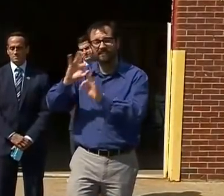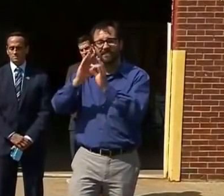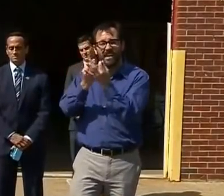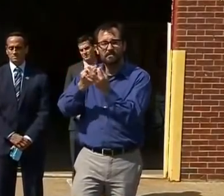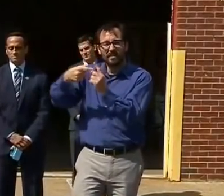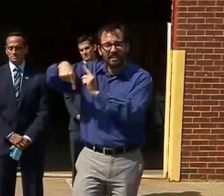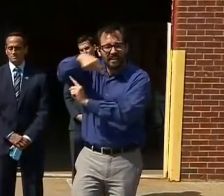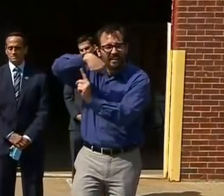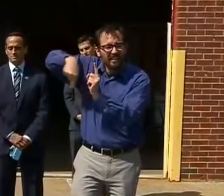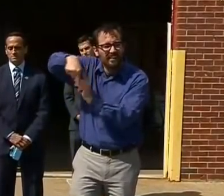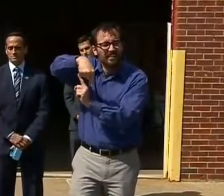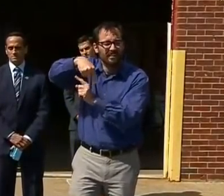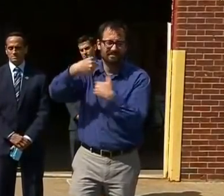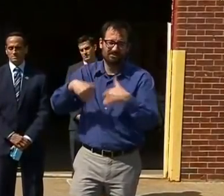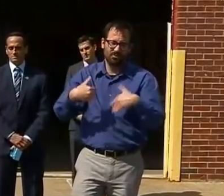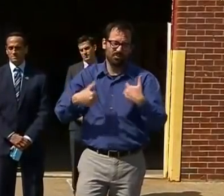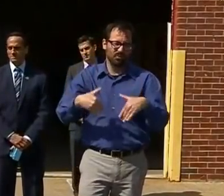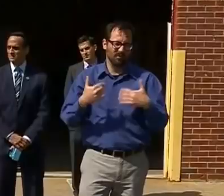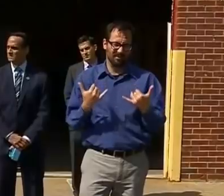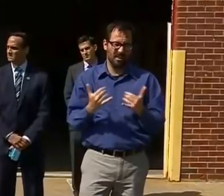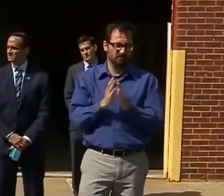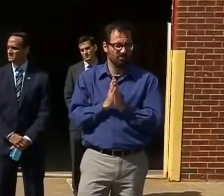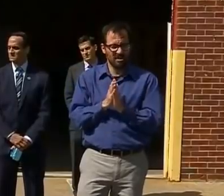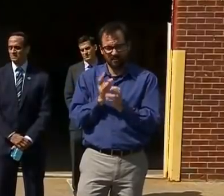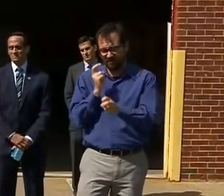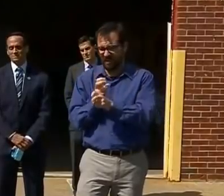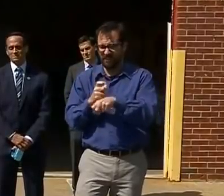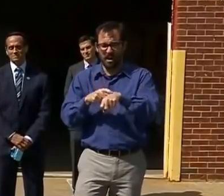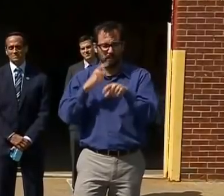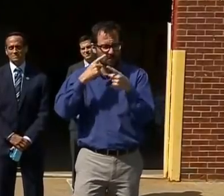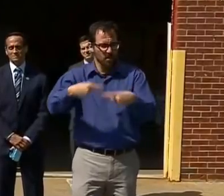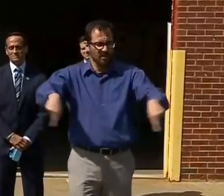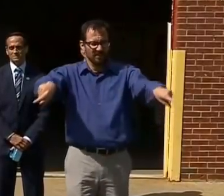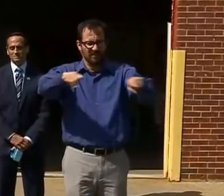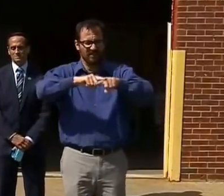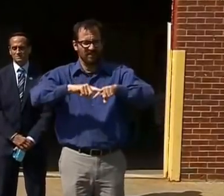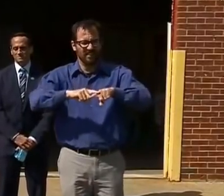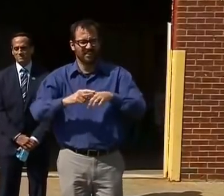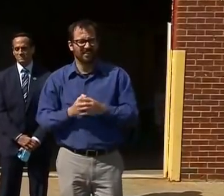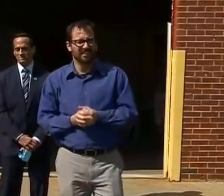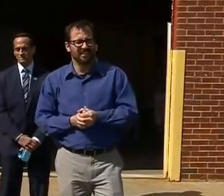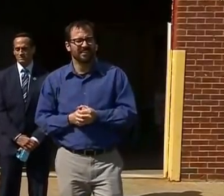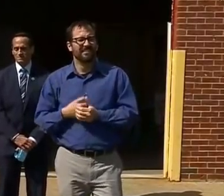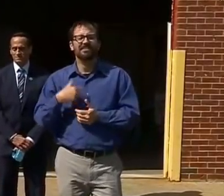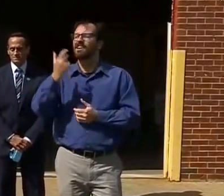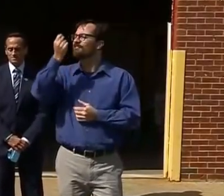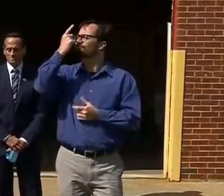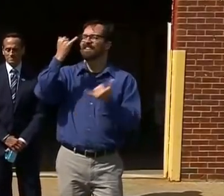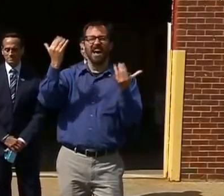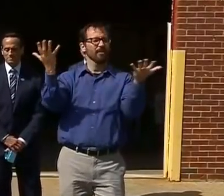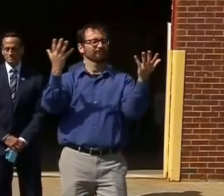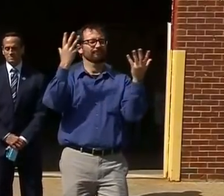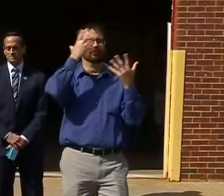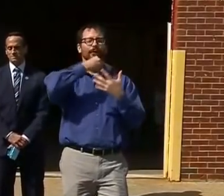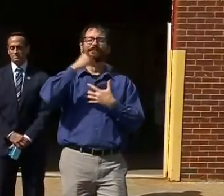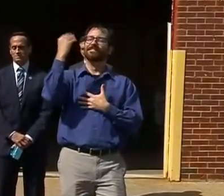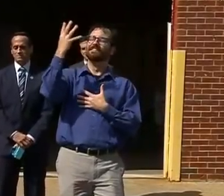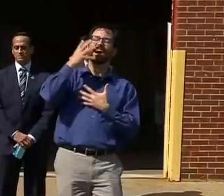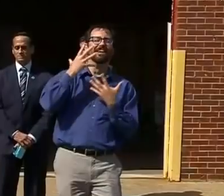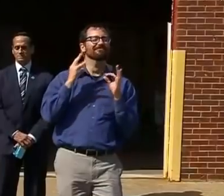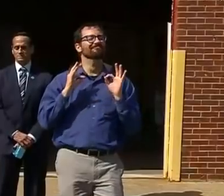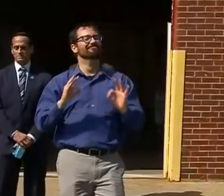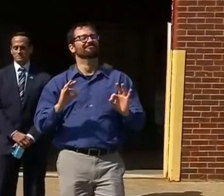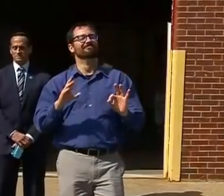This is going to be a rough time, and I get the fact that it's a nice day, but people really need to accept the fact